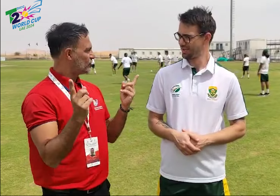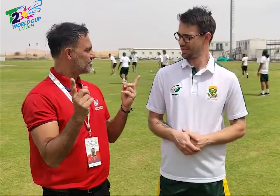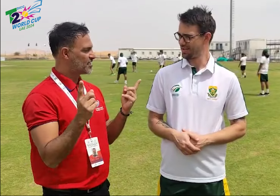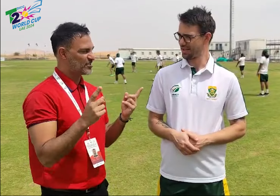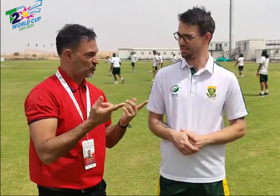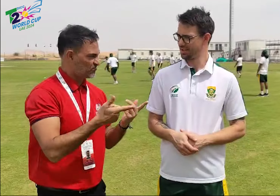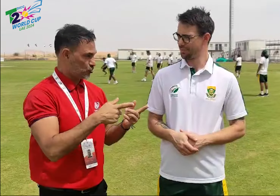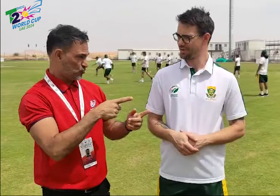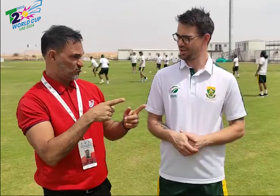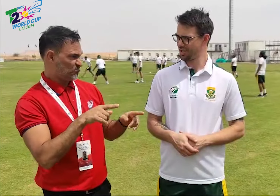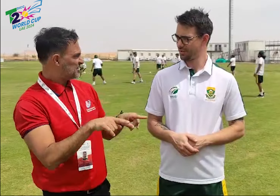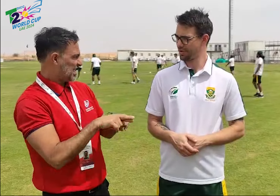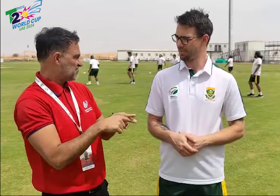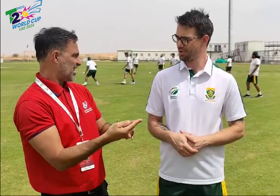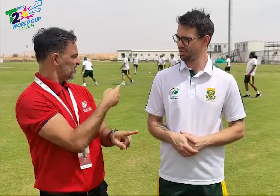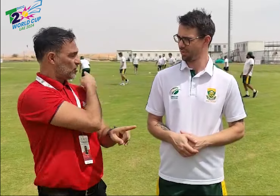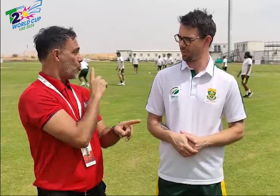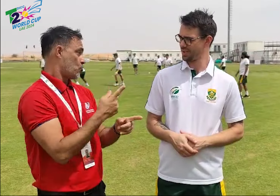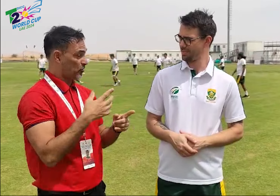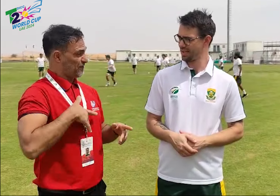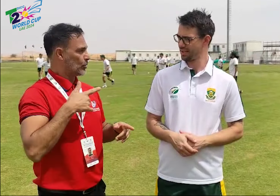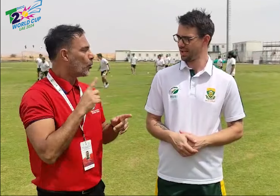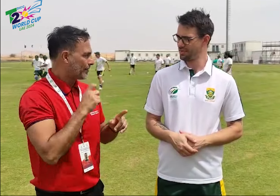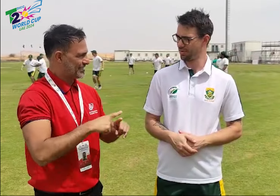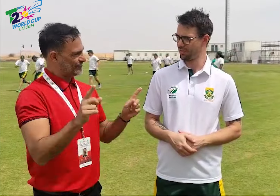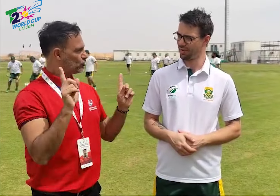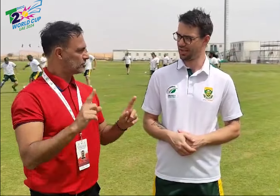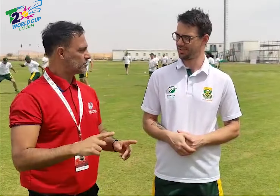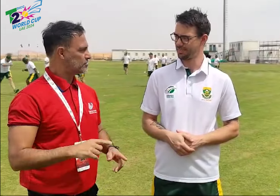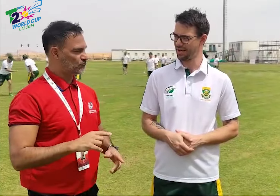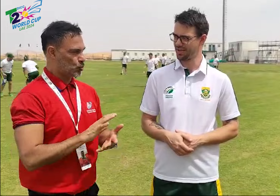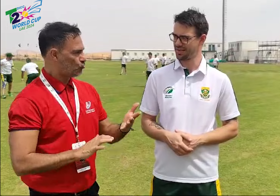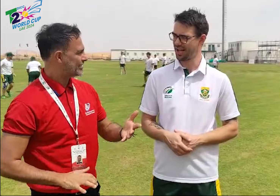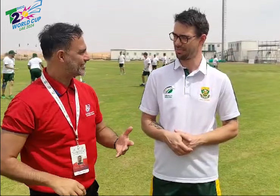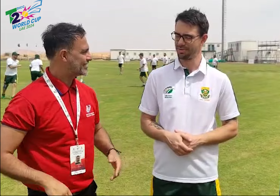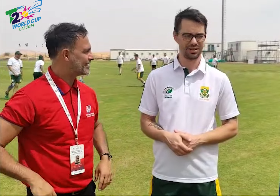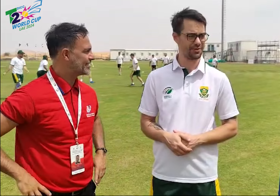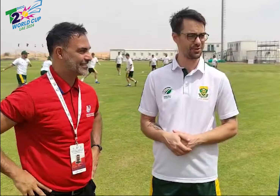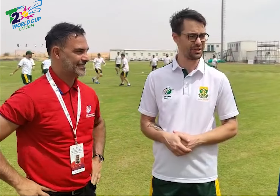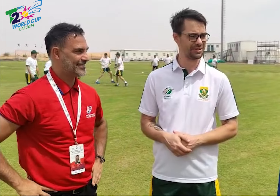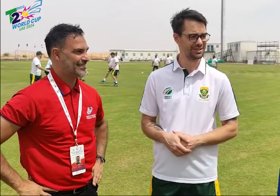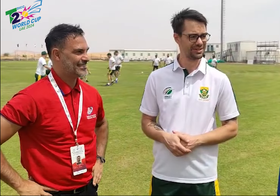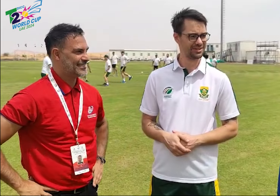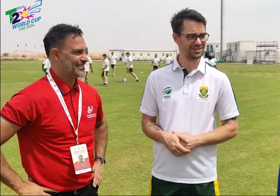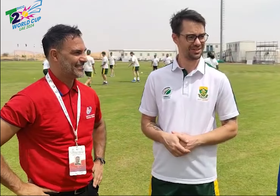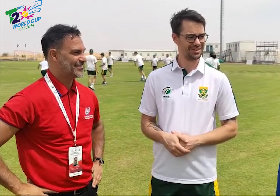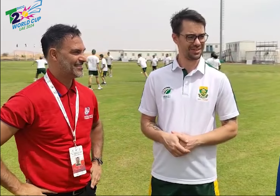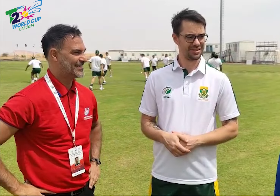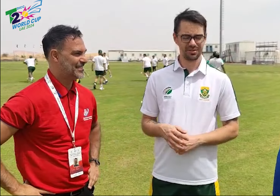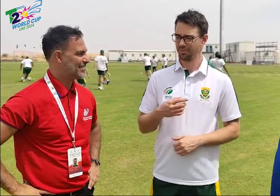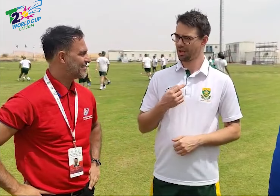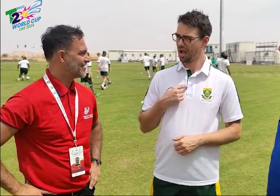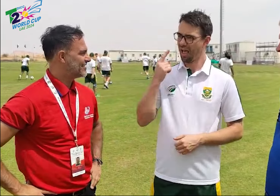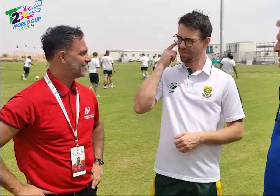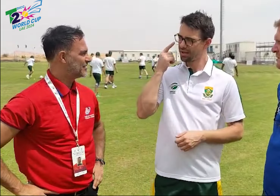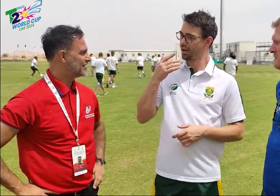daylight. Is it going to be a different strategy, a different approach, or same as the other games? Or do you feel that playing in the sunlight might be a different story? I think our